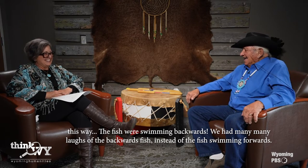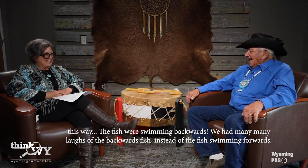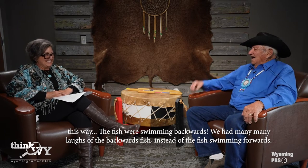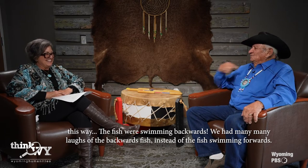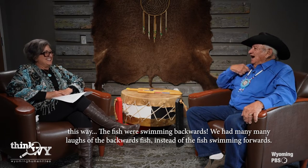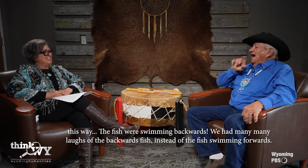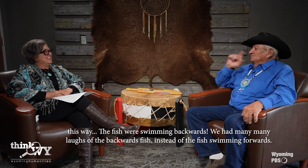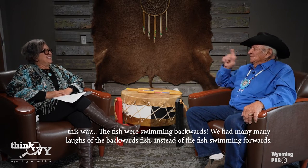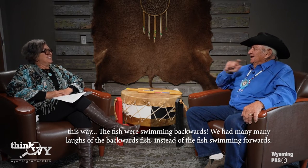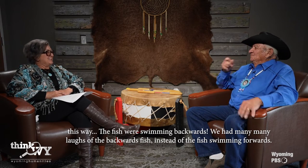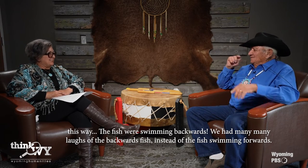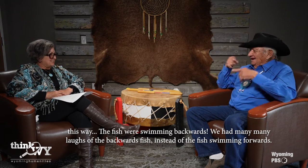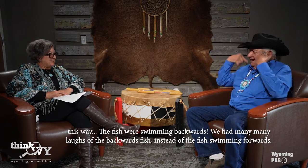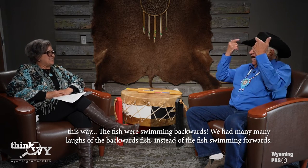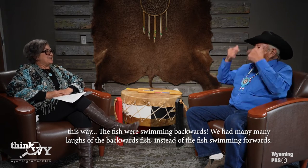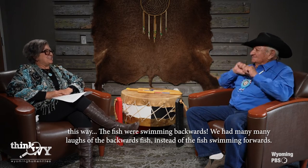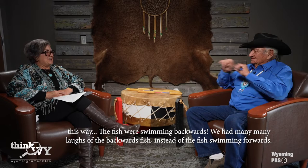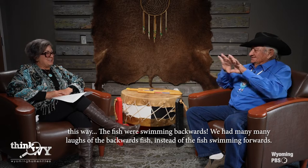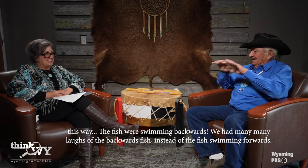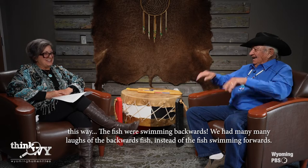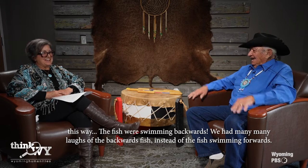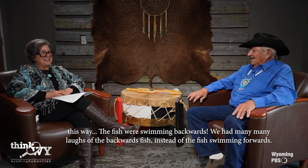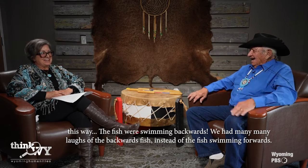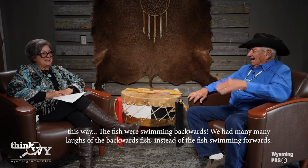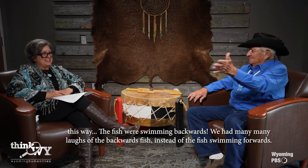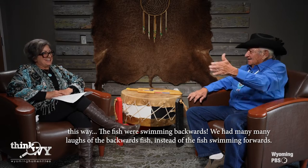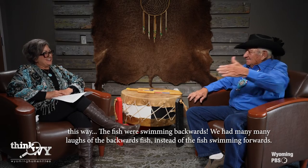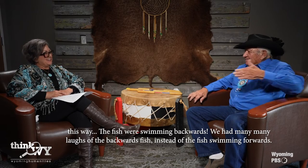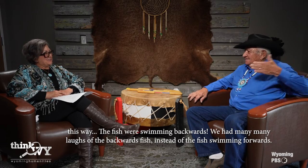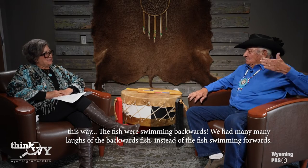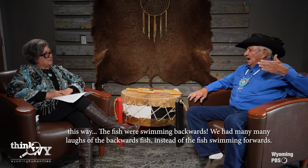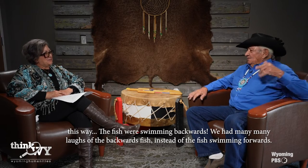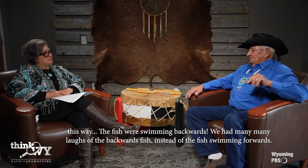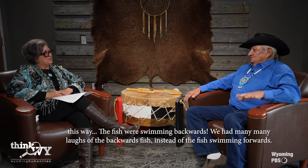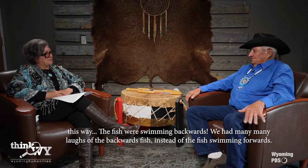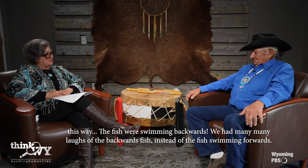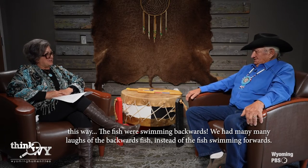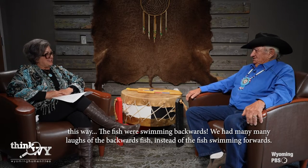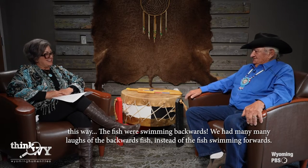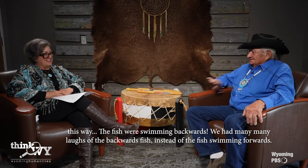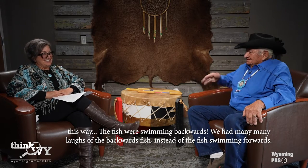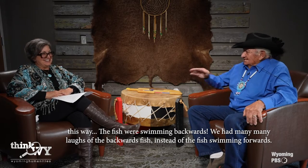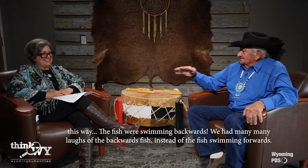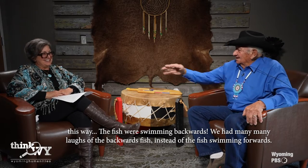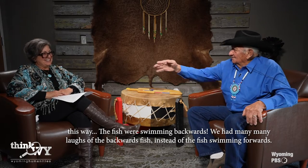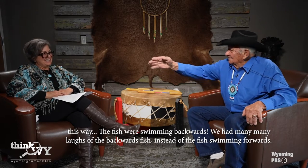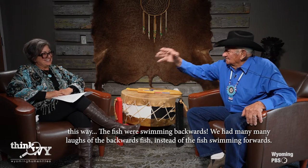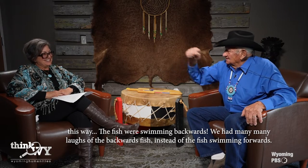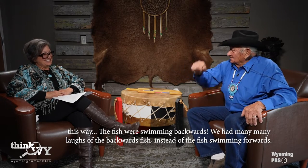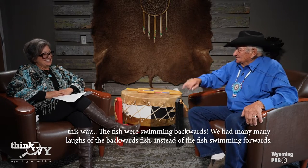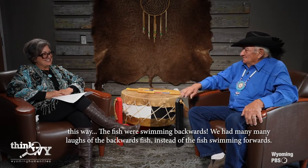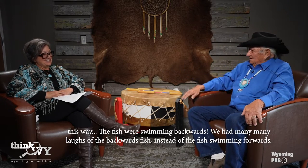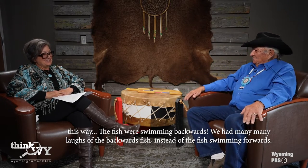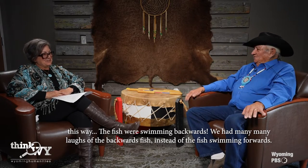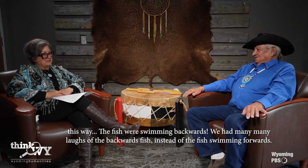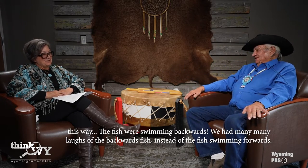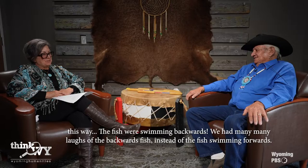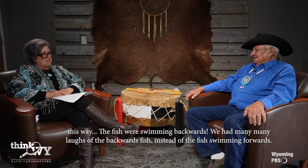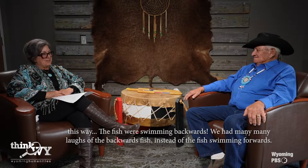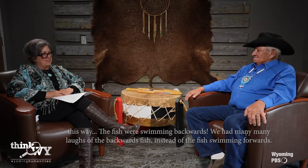And we had many, many laughs of the backwards fish instead of the fish swimming forward.